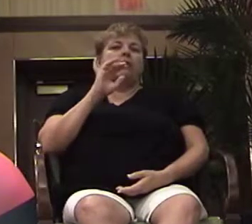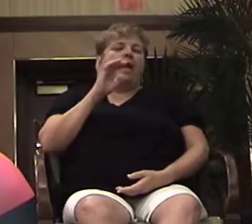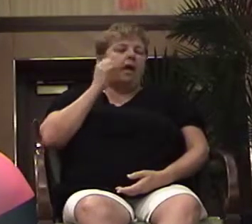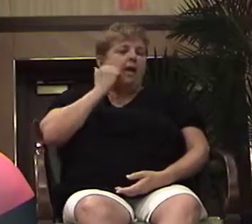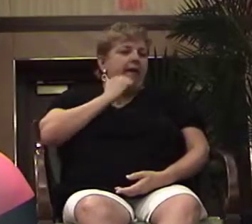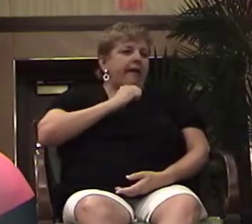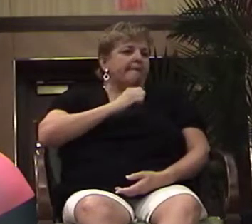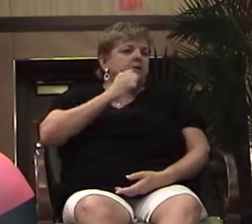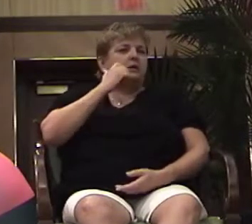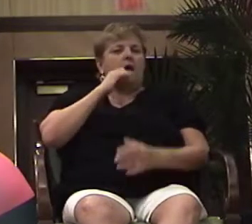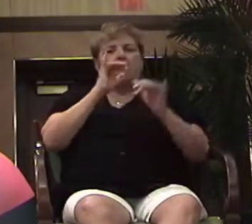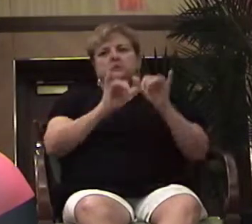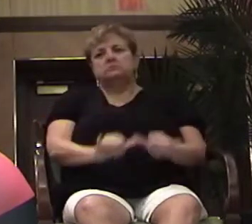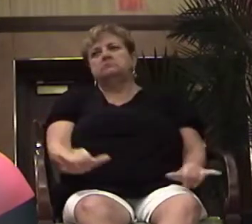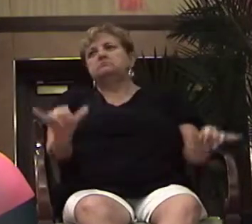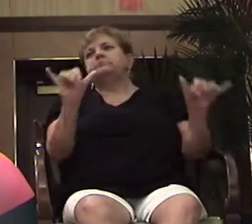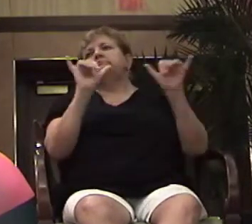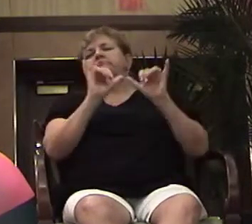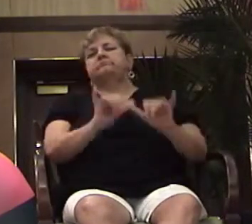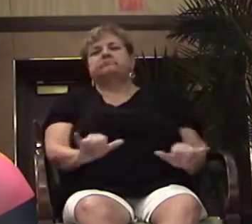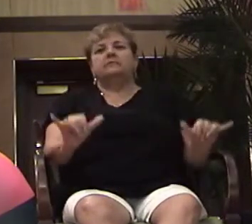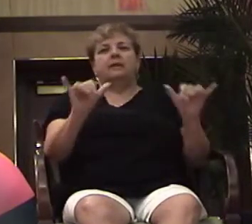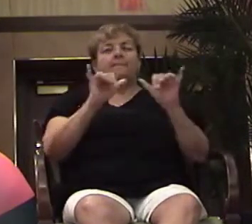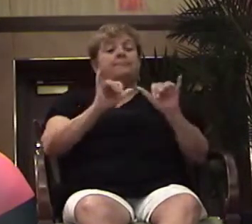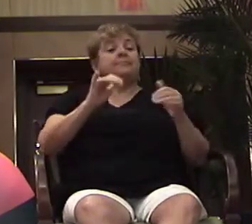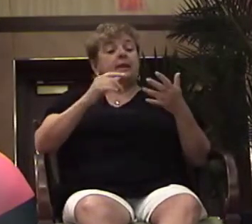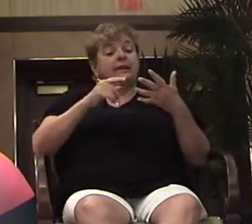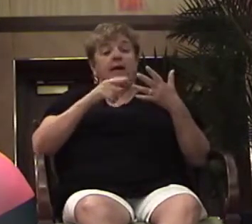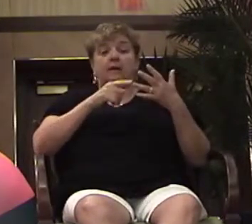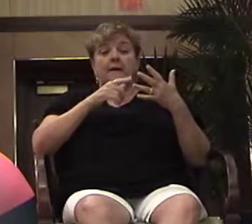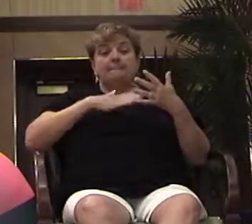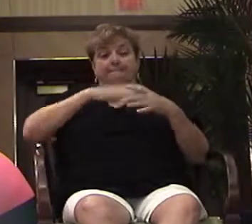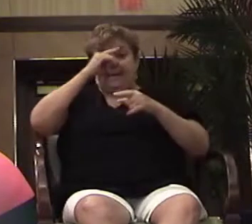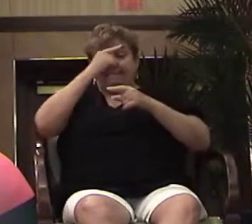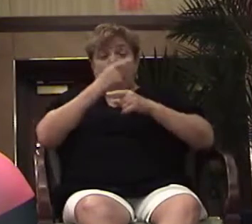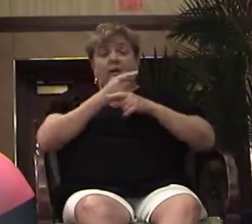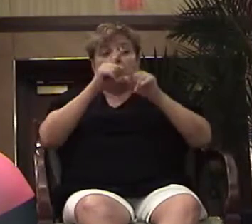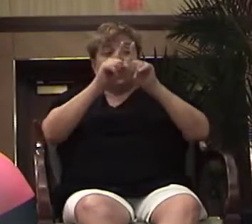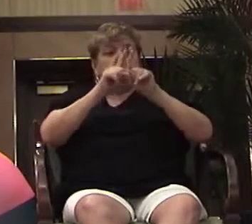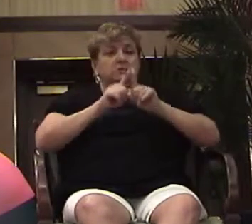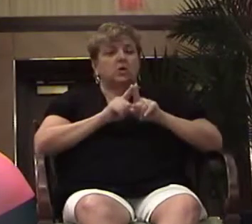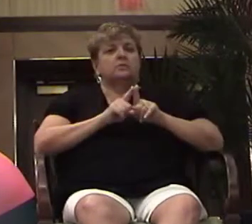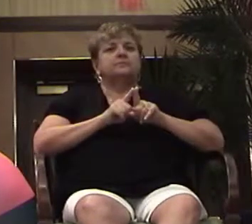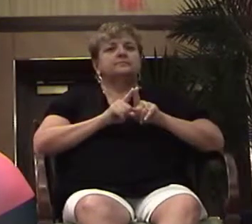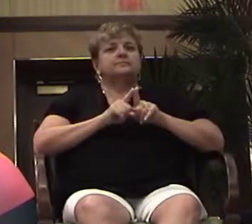day. My brother also, like I told you, he was mean.